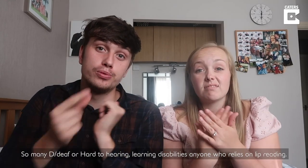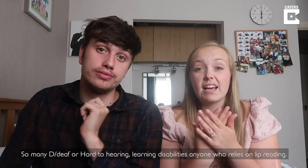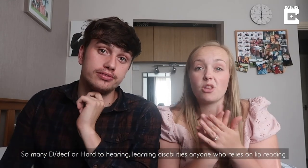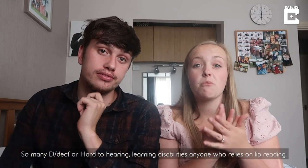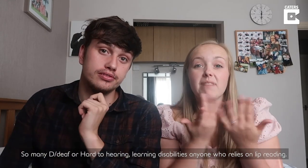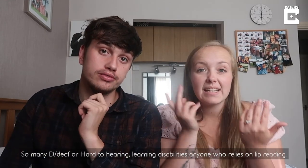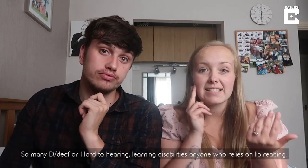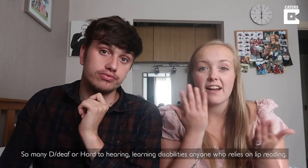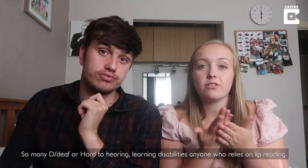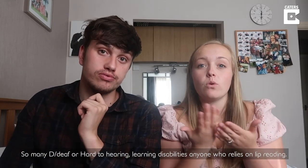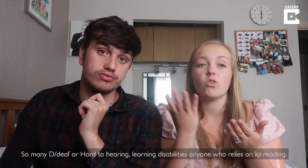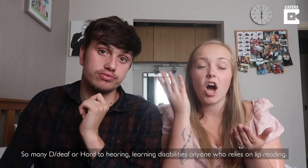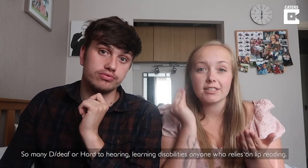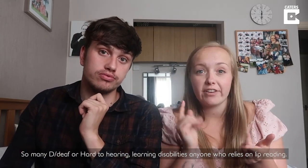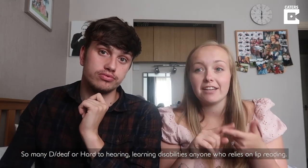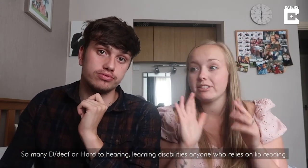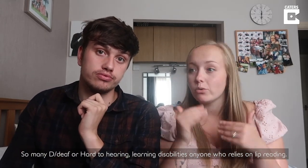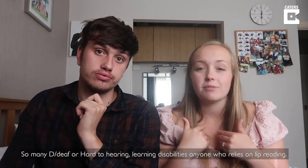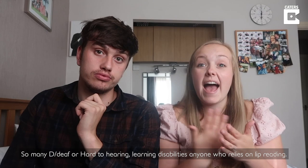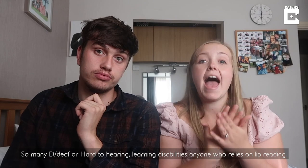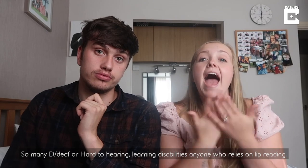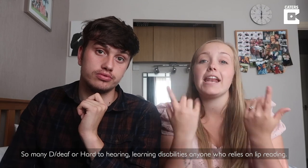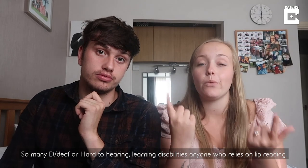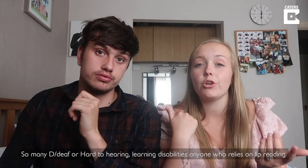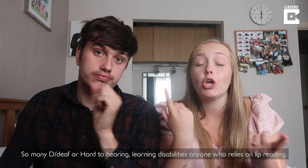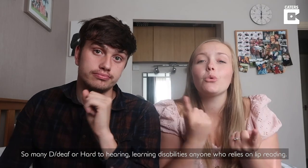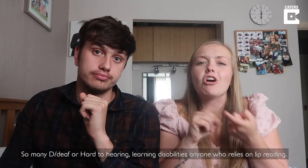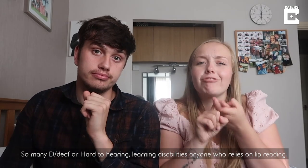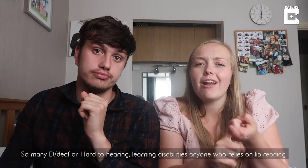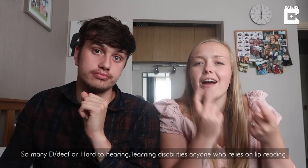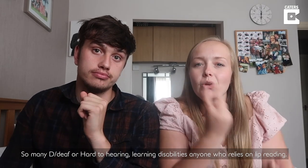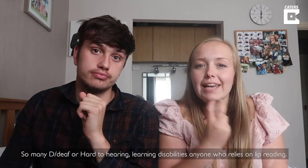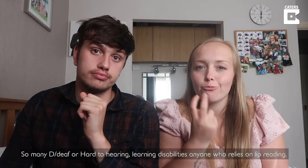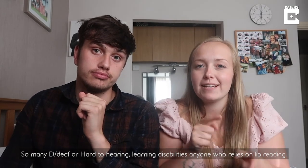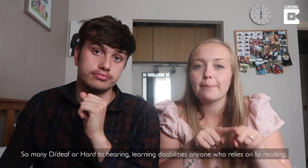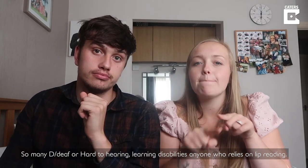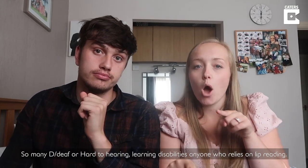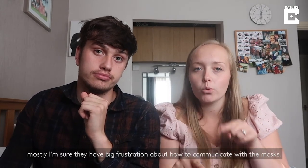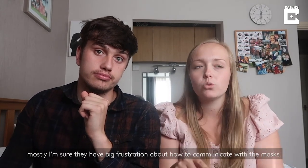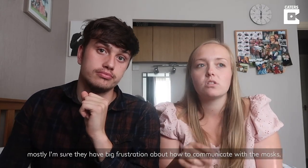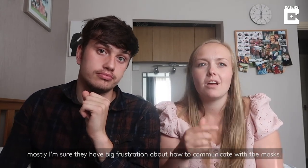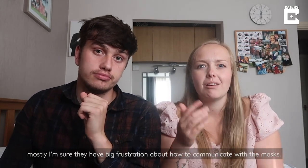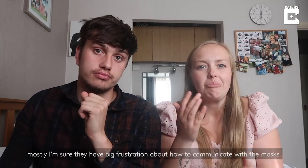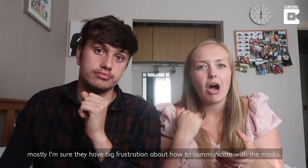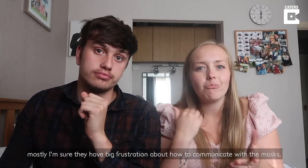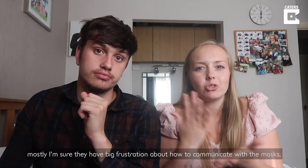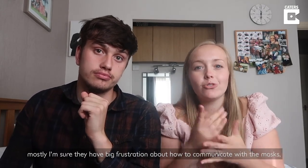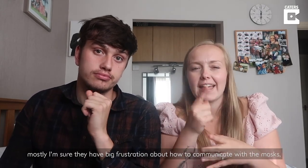Yeah, so many deaf or hard of hearing or anyone who relies on lip reading most, I'm sure they